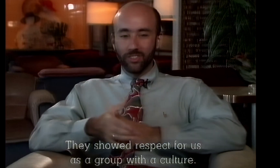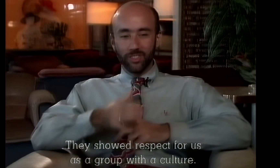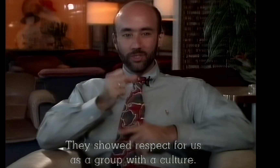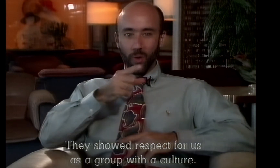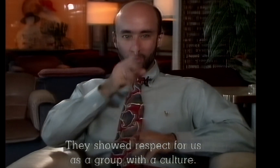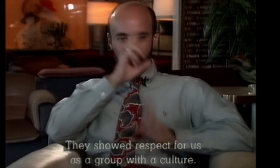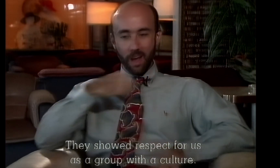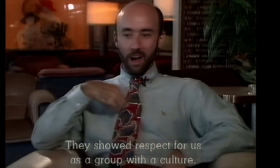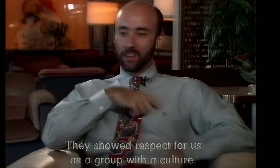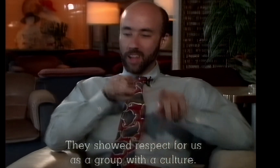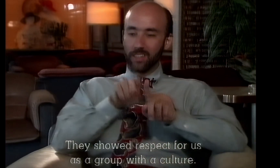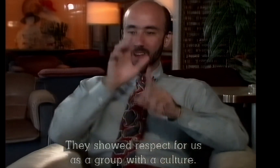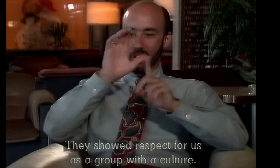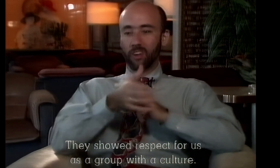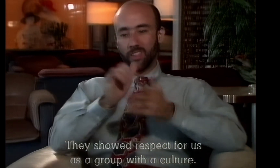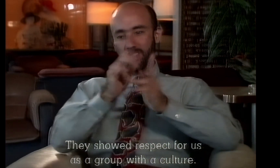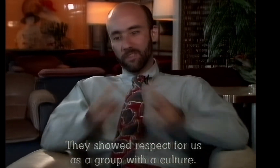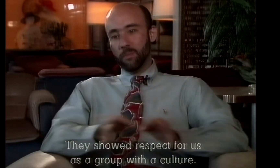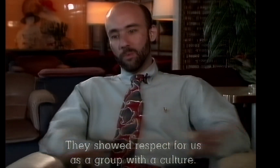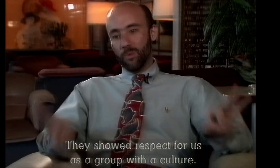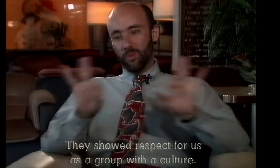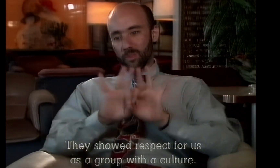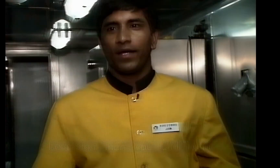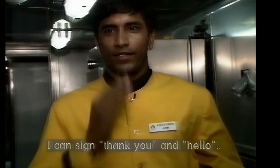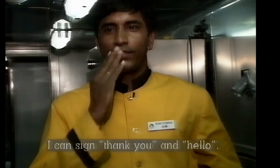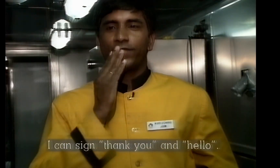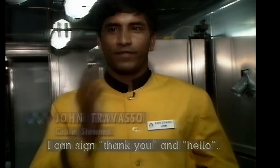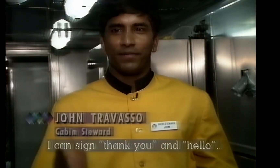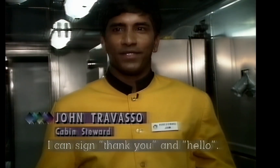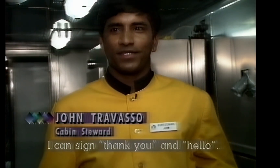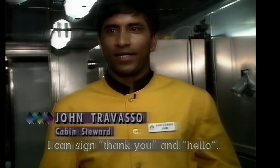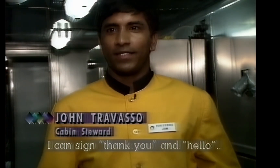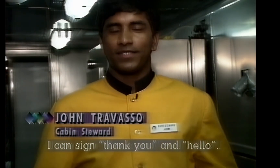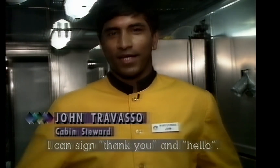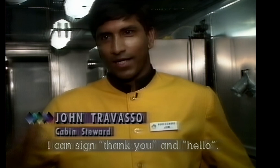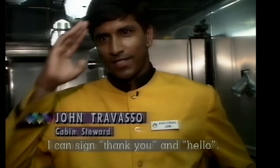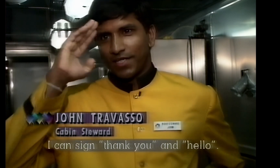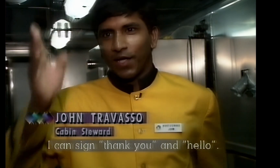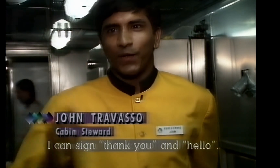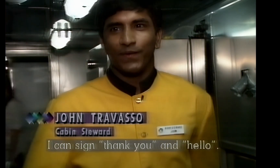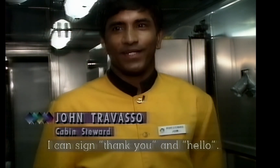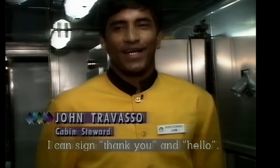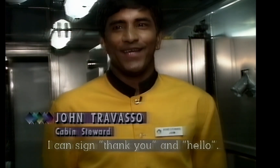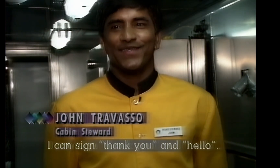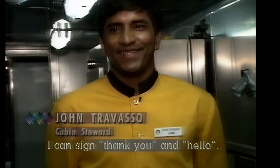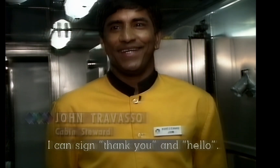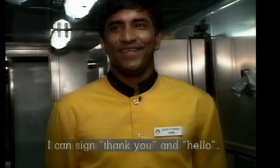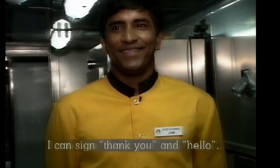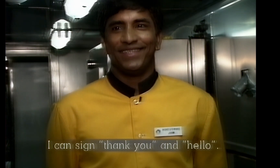a culture. That's very important. Thank you so very much, like this, and say hello. I know everything.